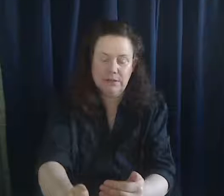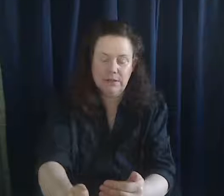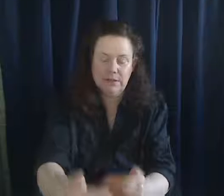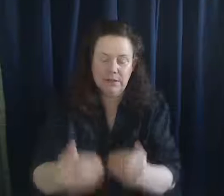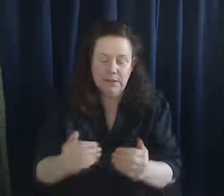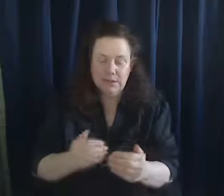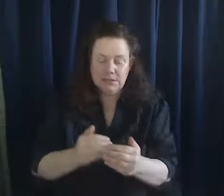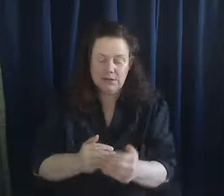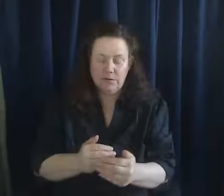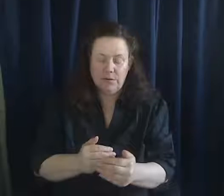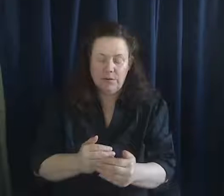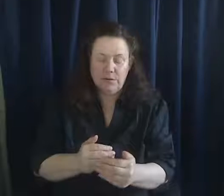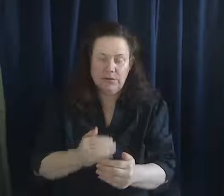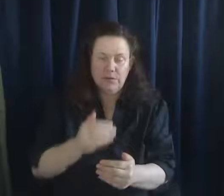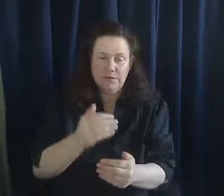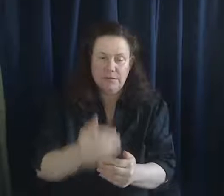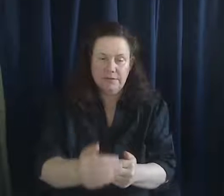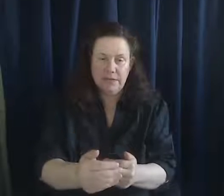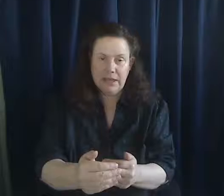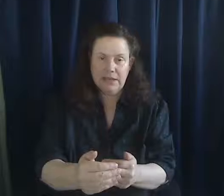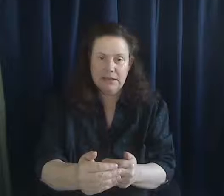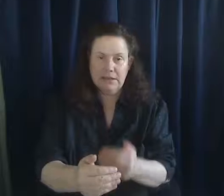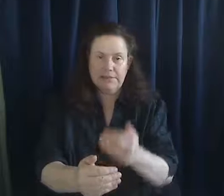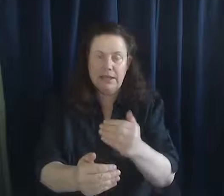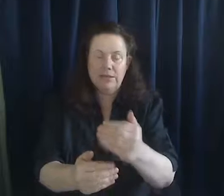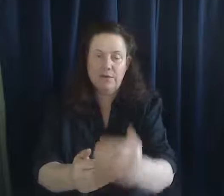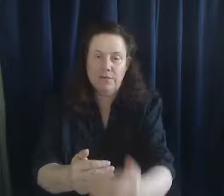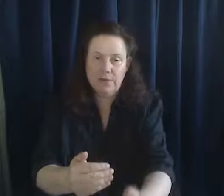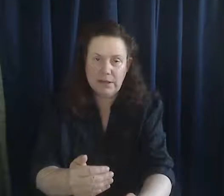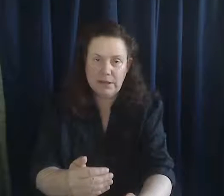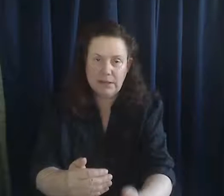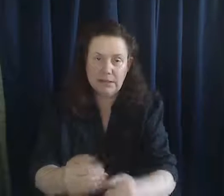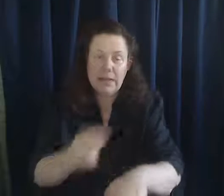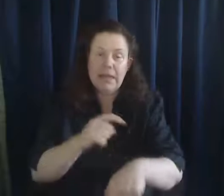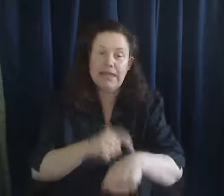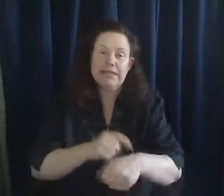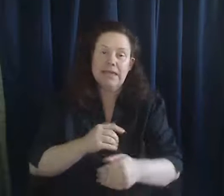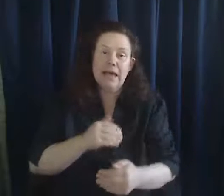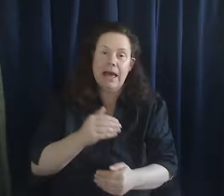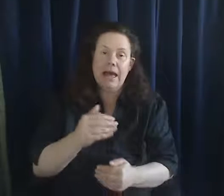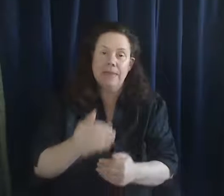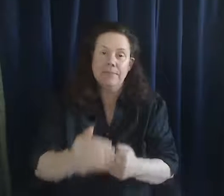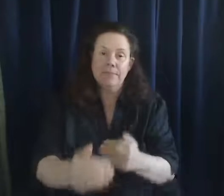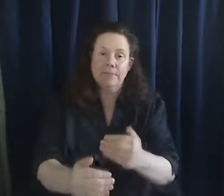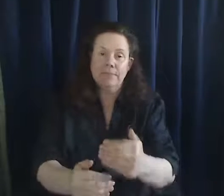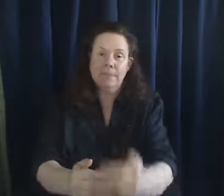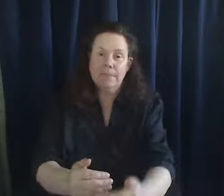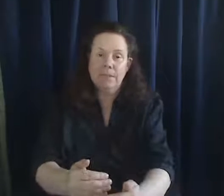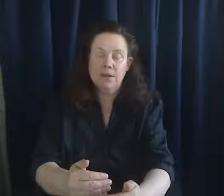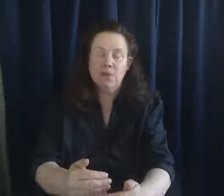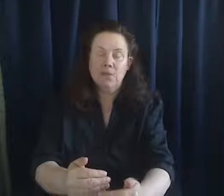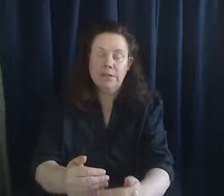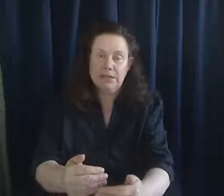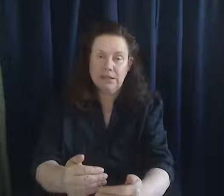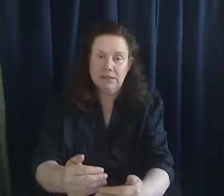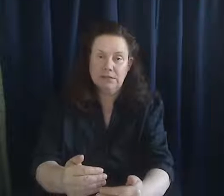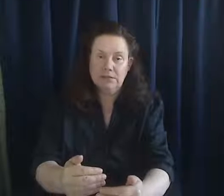itself. So right hand over left hand over right hand. And time would heal